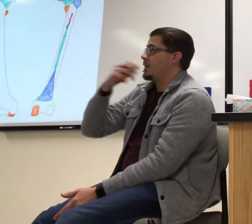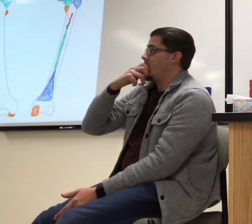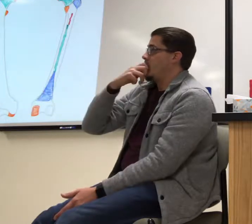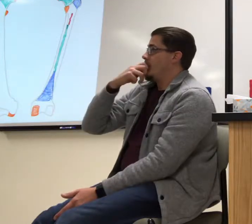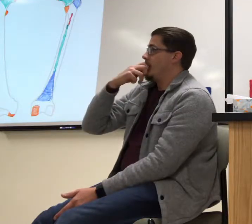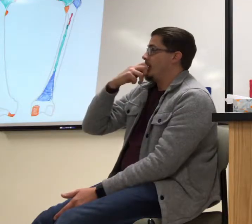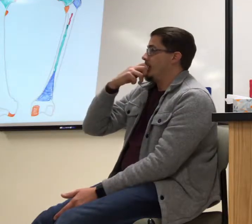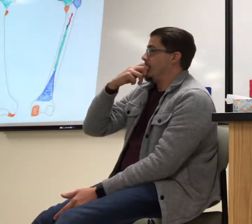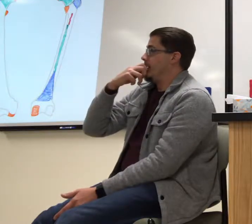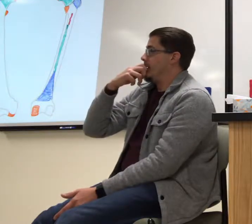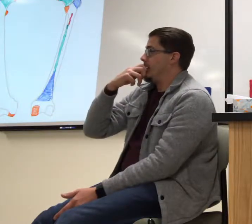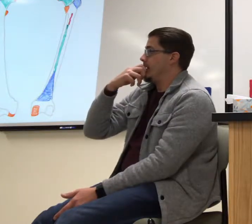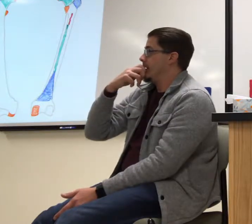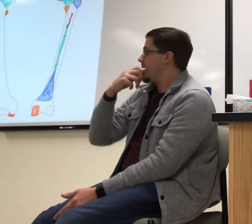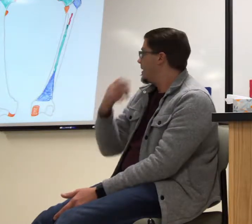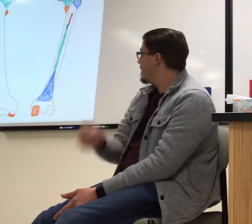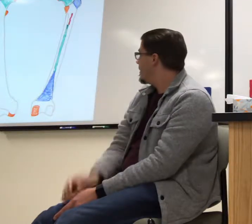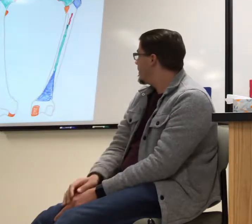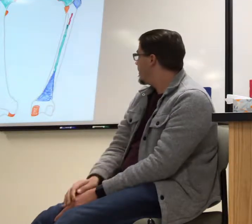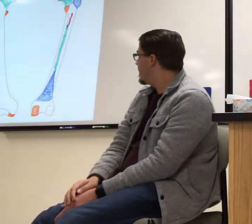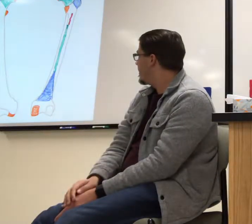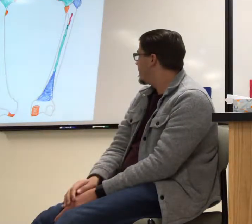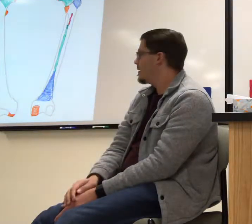Lateral condyle.